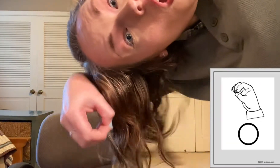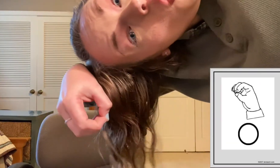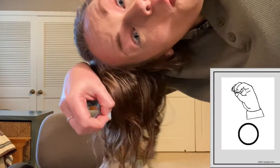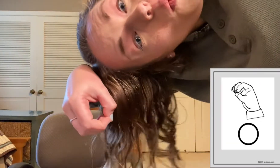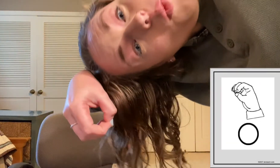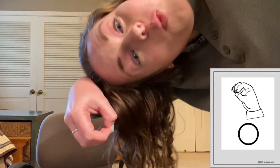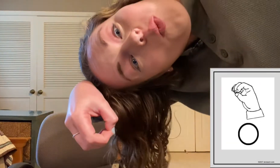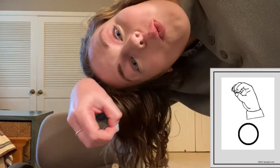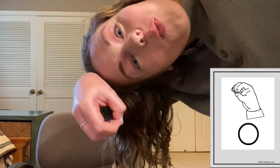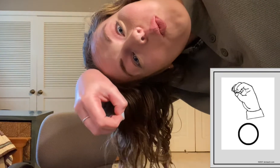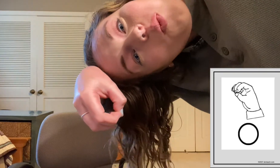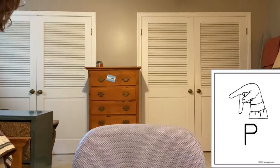O,